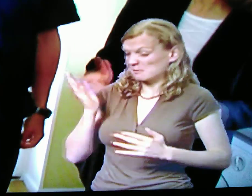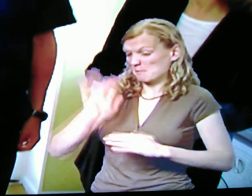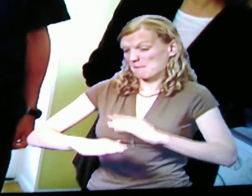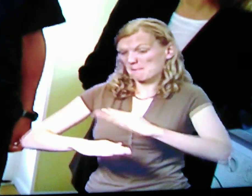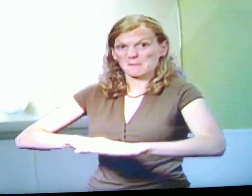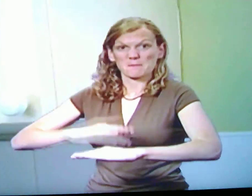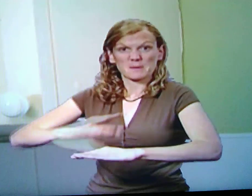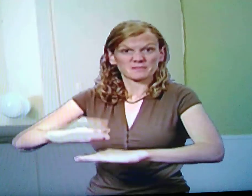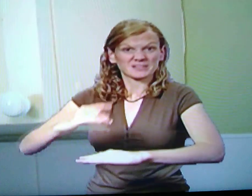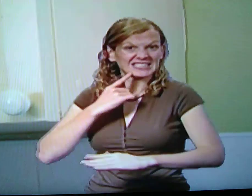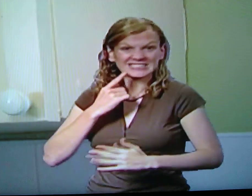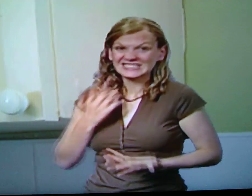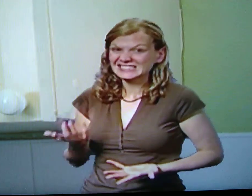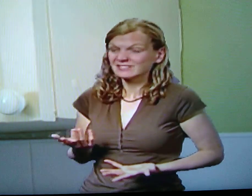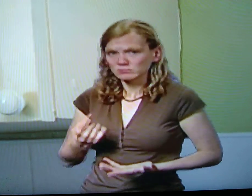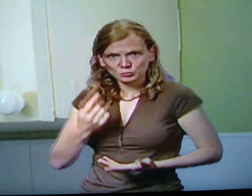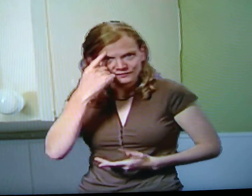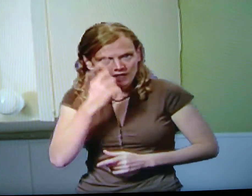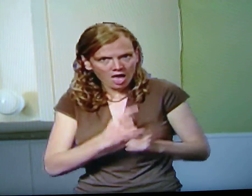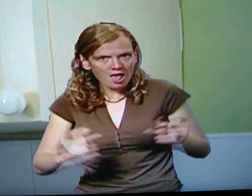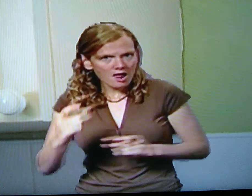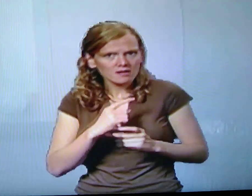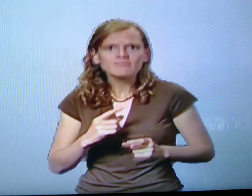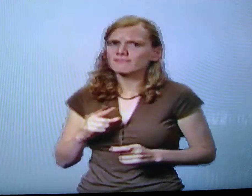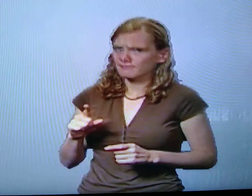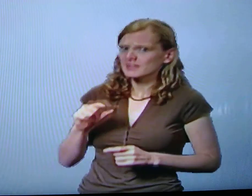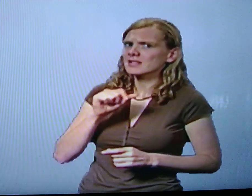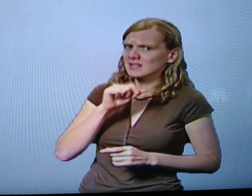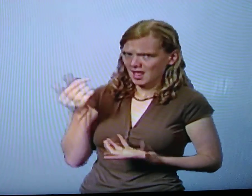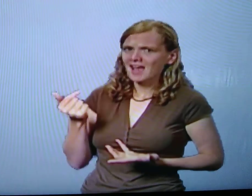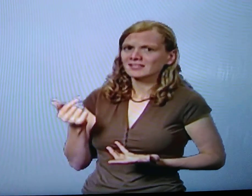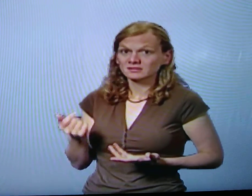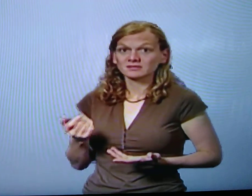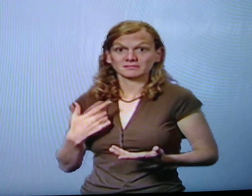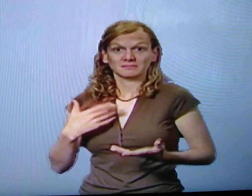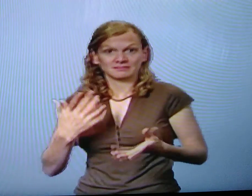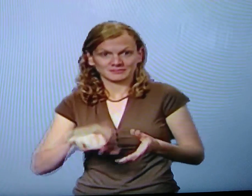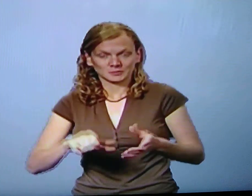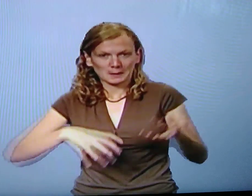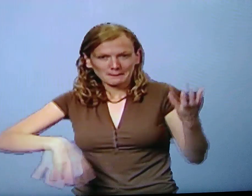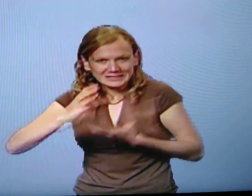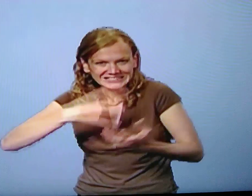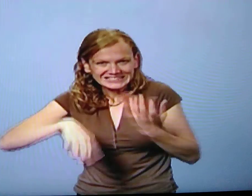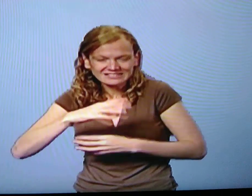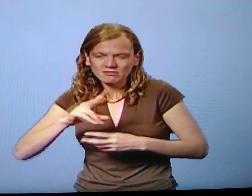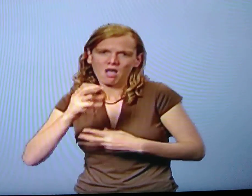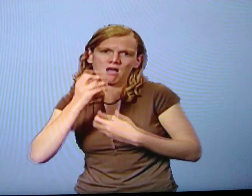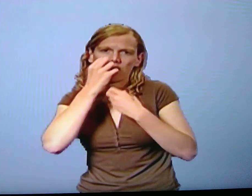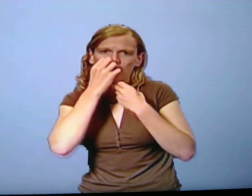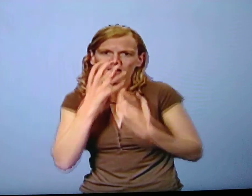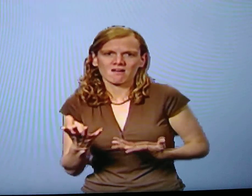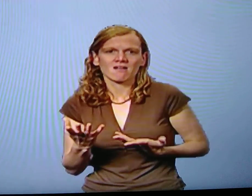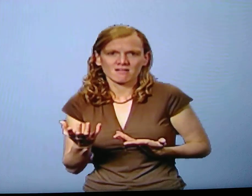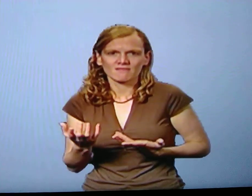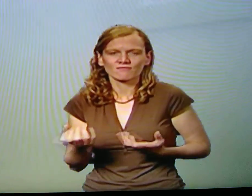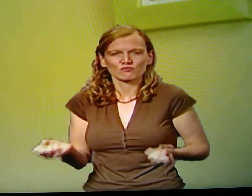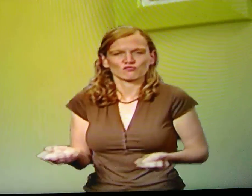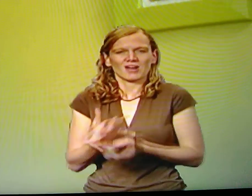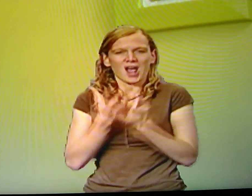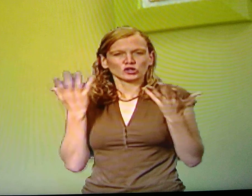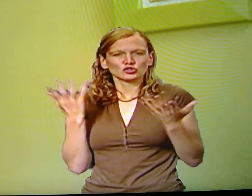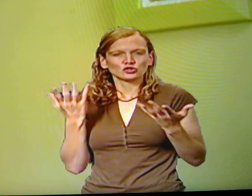Beautiful. I didn't think of this color. I think it's fantastic. I mean, it really feels fresh. And again, like the bathroom. I mean, if I was